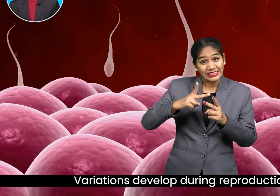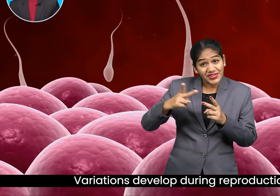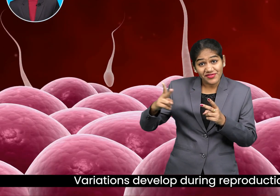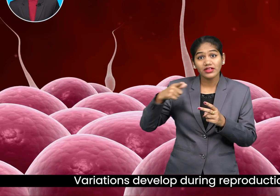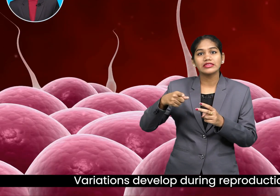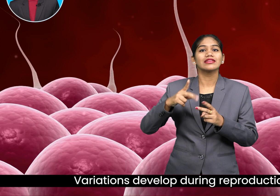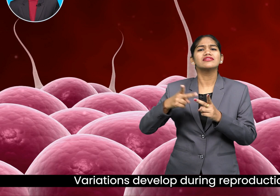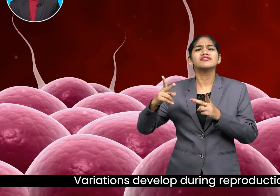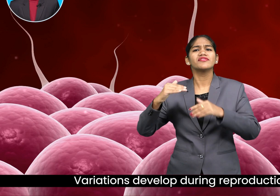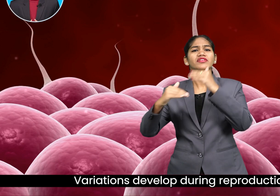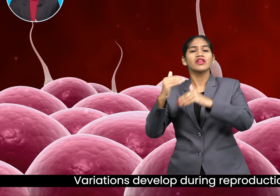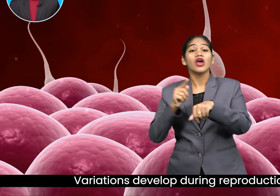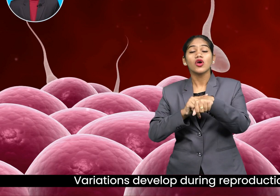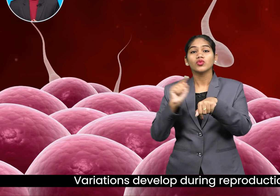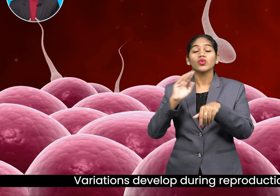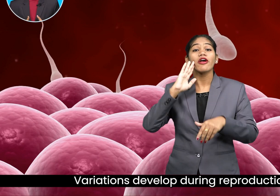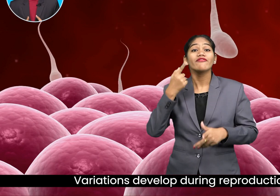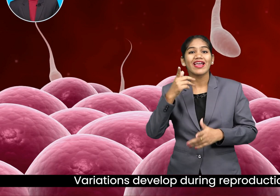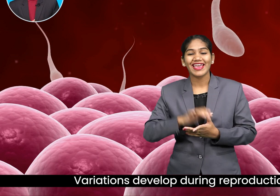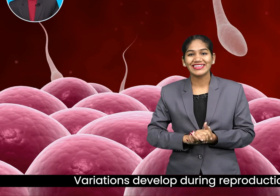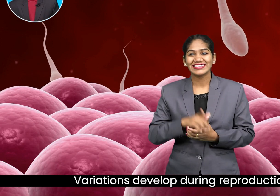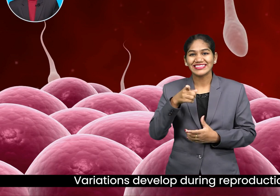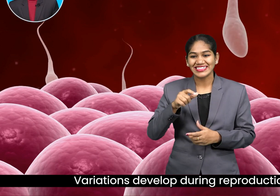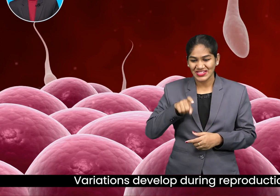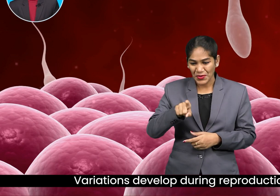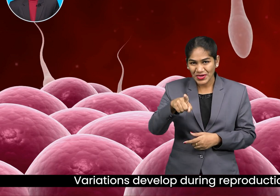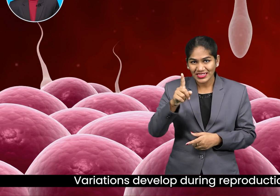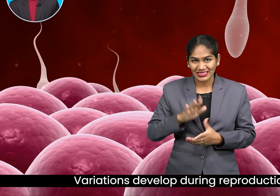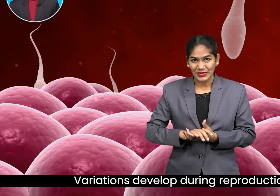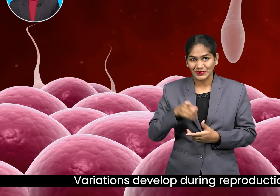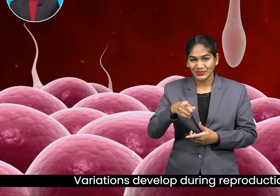Variations develop during reproduction in organisms.